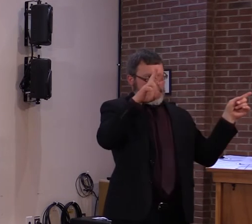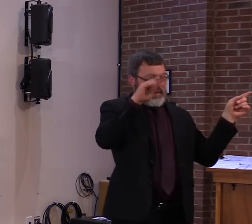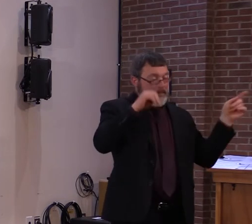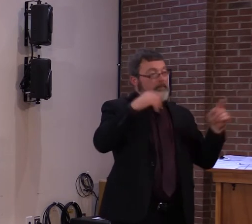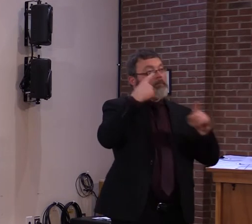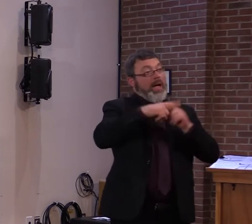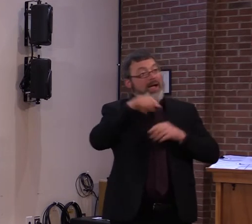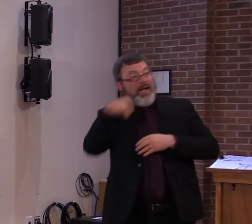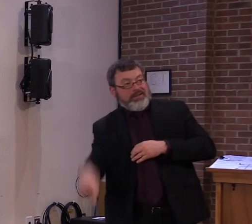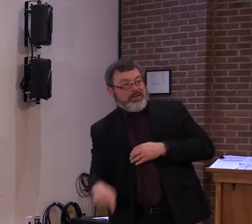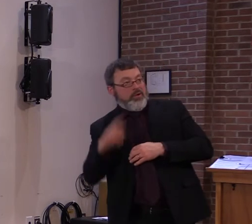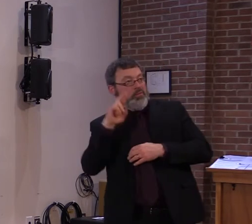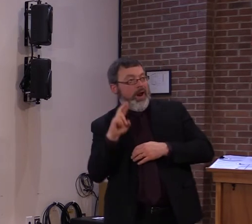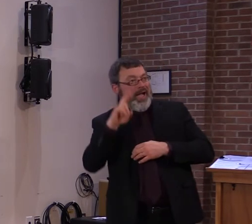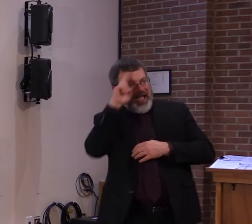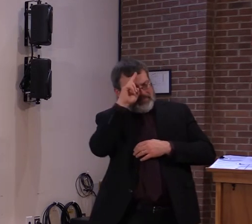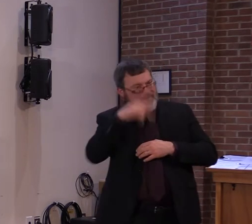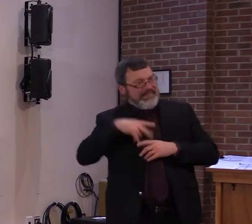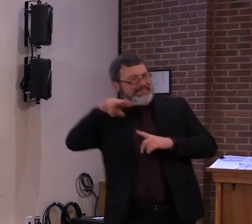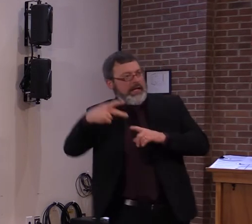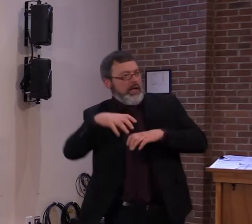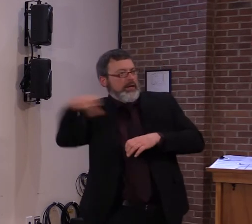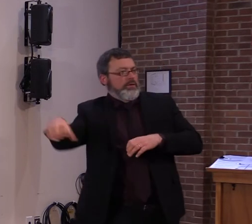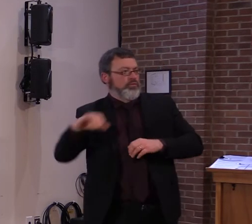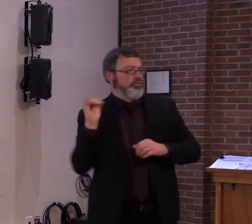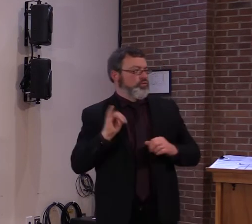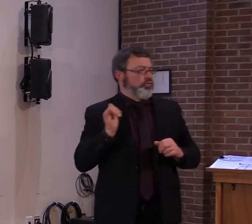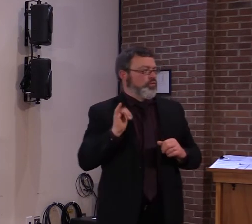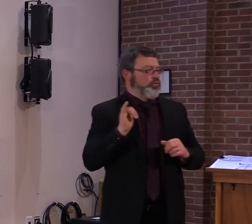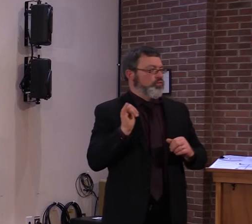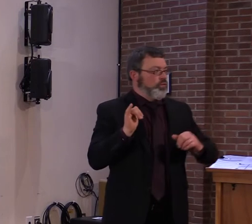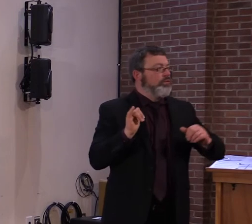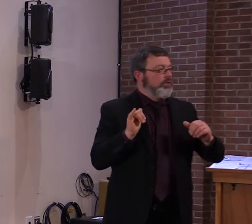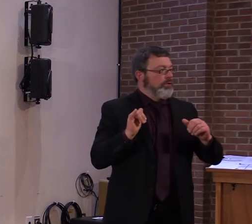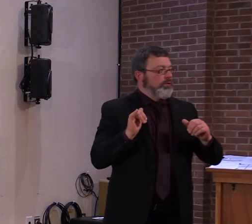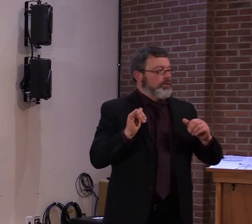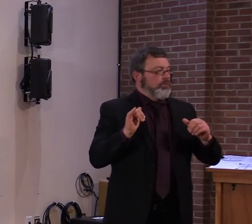Obviously, healthcare in general